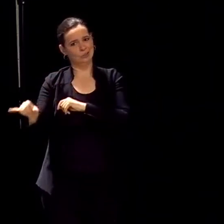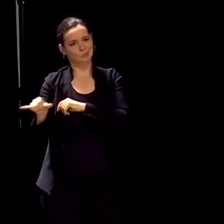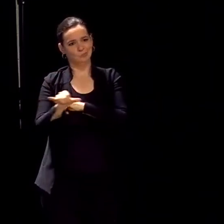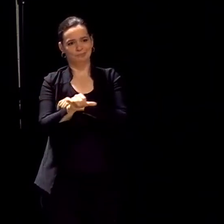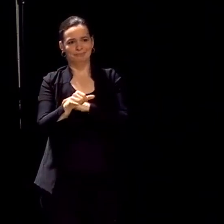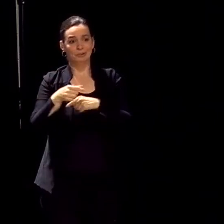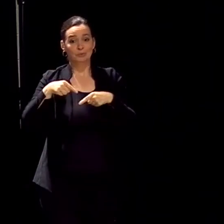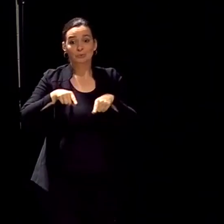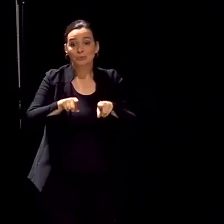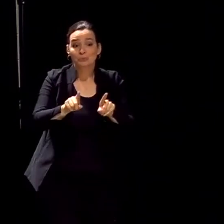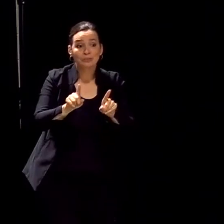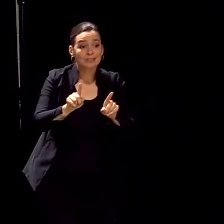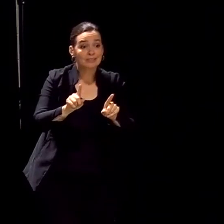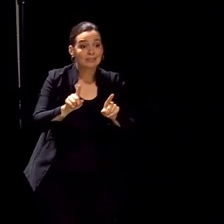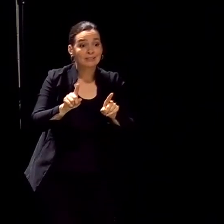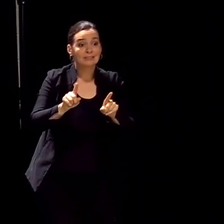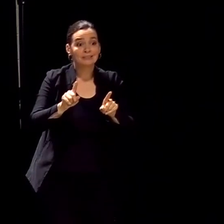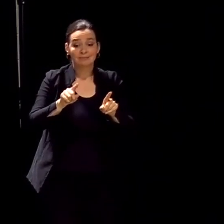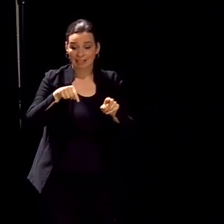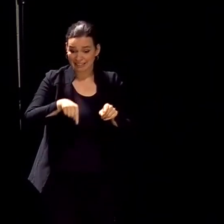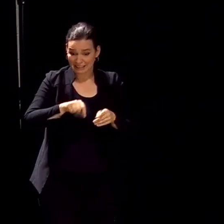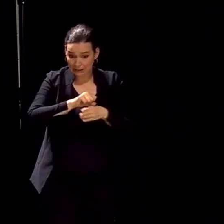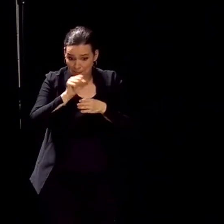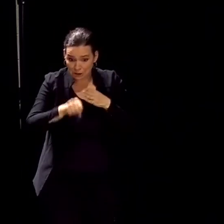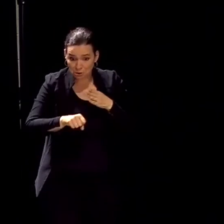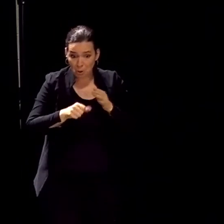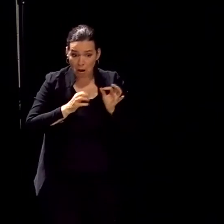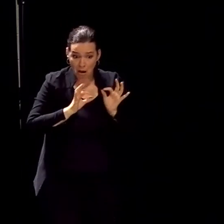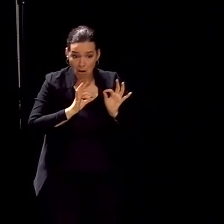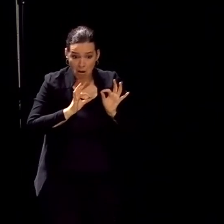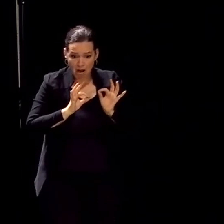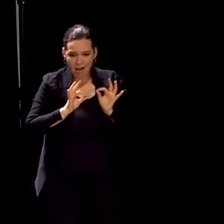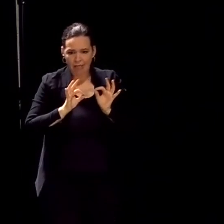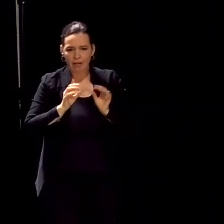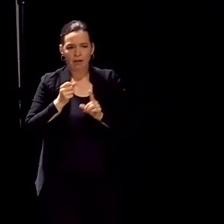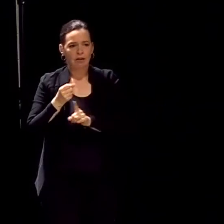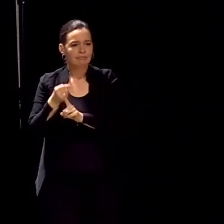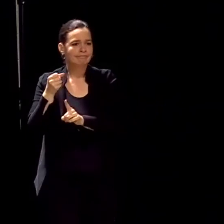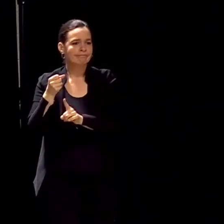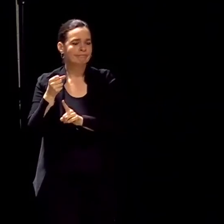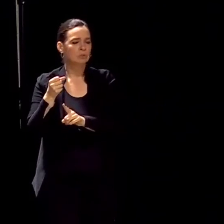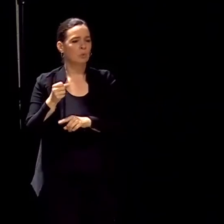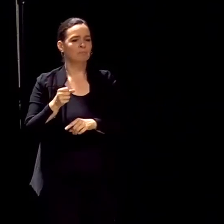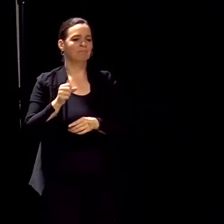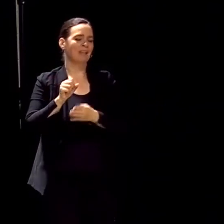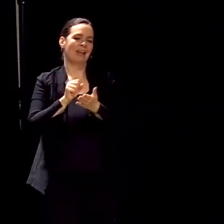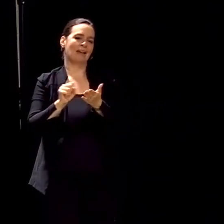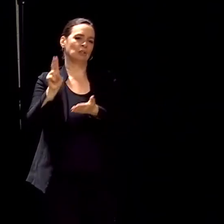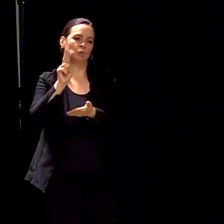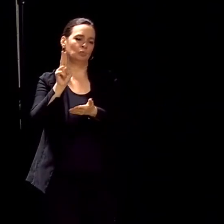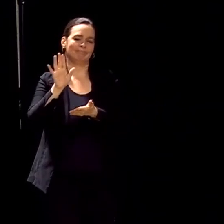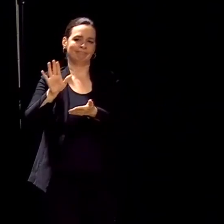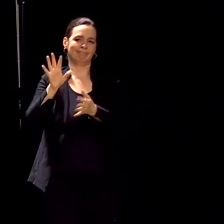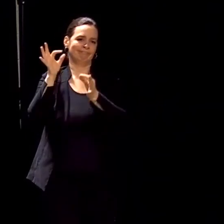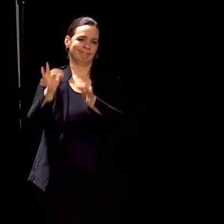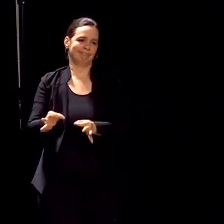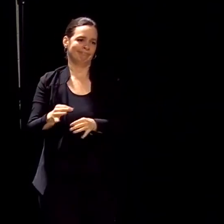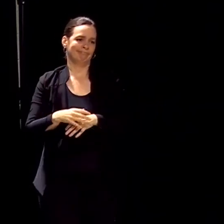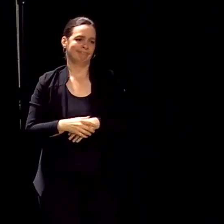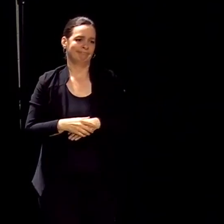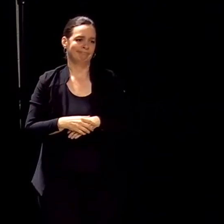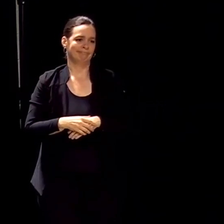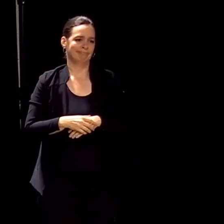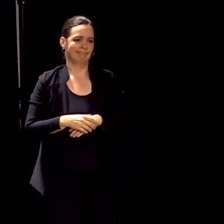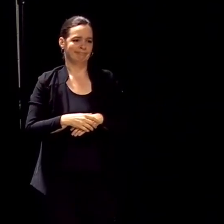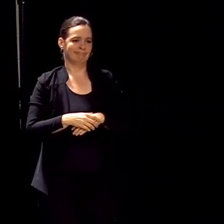during the whole semester, just a tremendous job that the university did, the students did. When there would be a mistake, there would be a party,